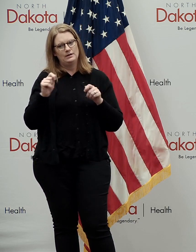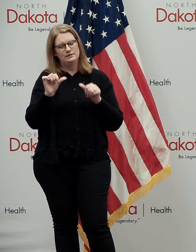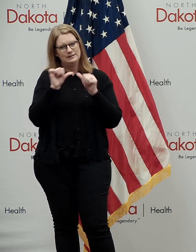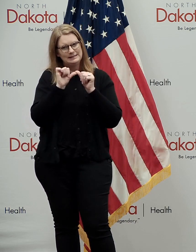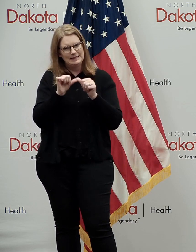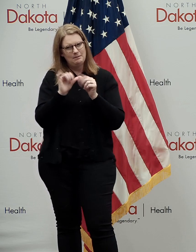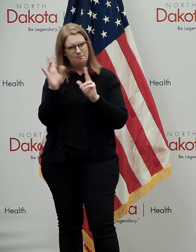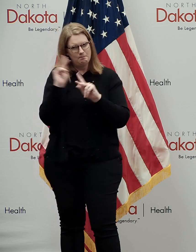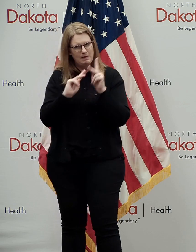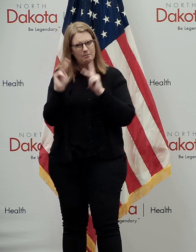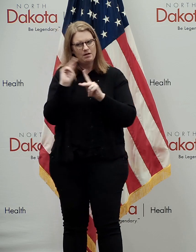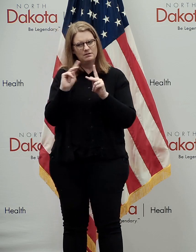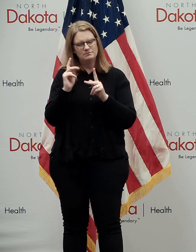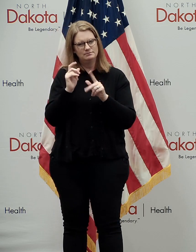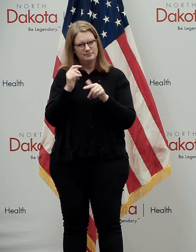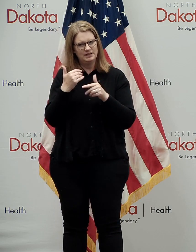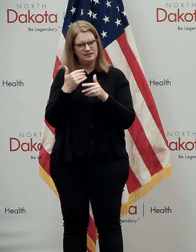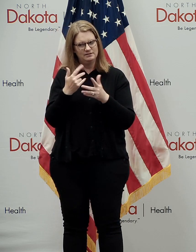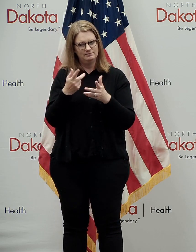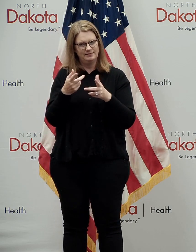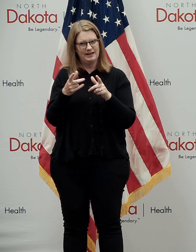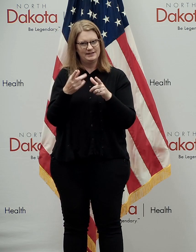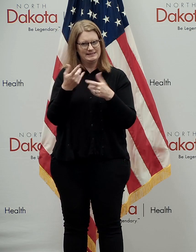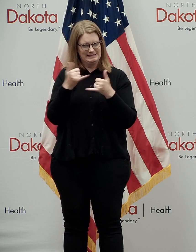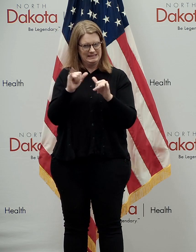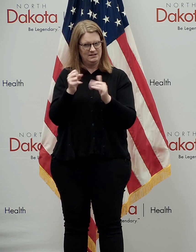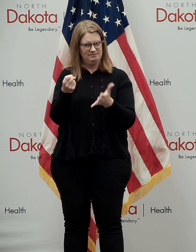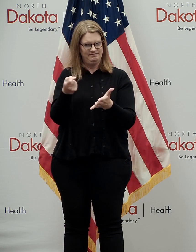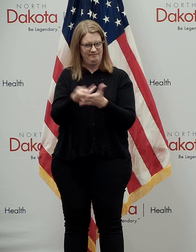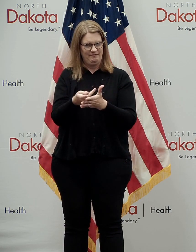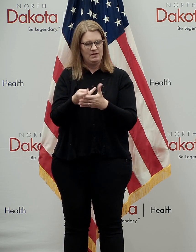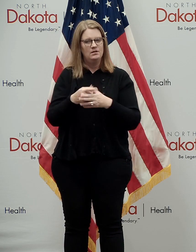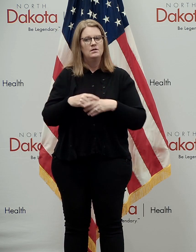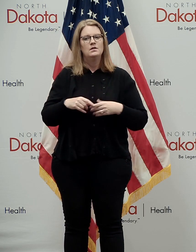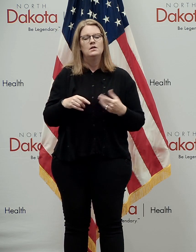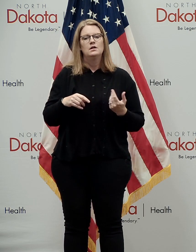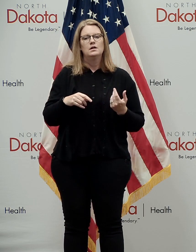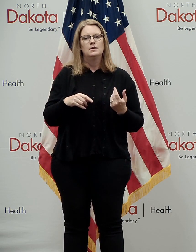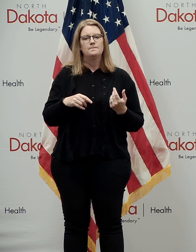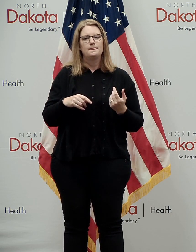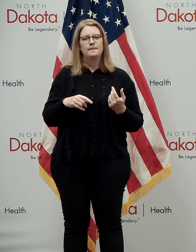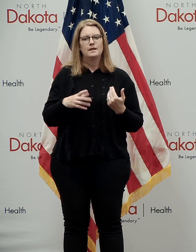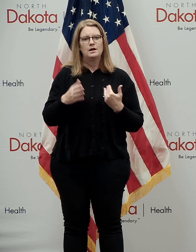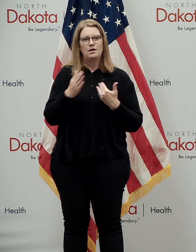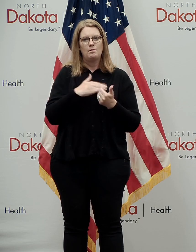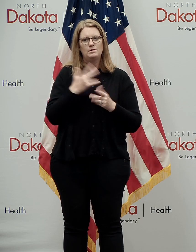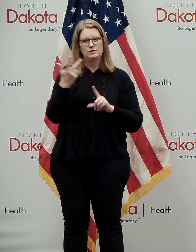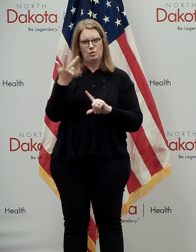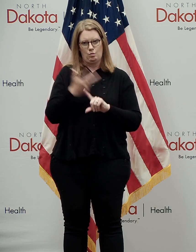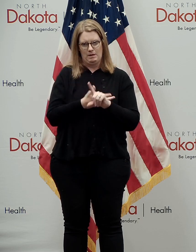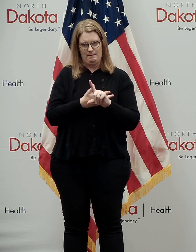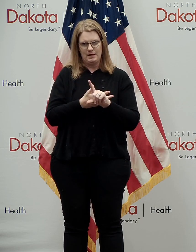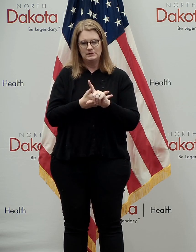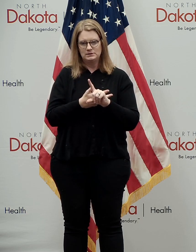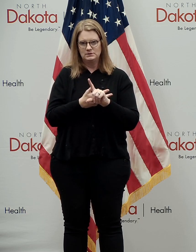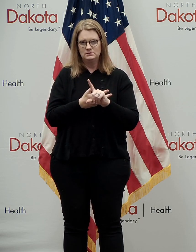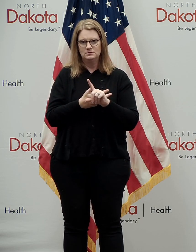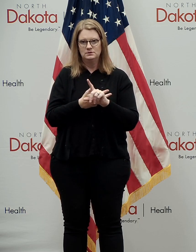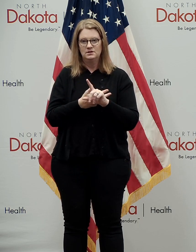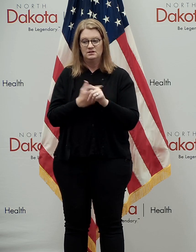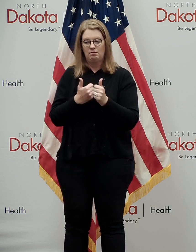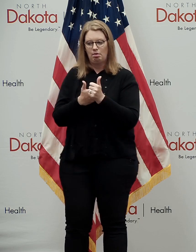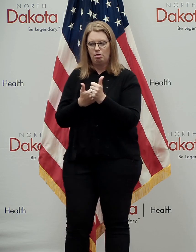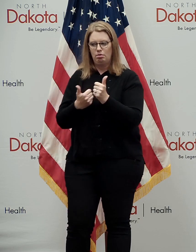people valid during this emergency. However, it's one thing that's clear right now, because we had almost 3 months worth of